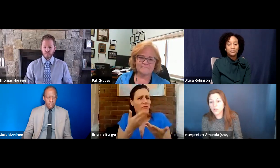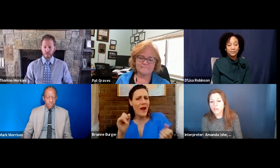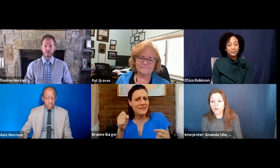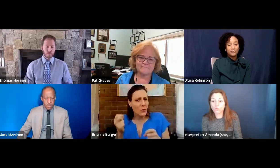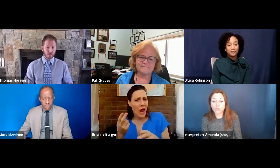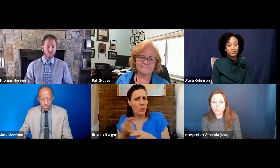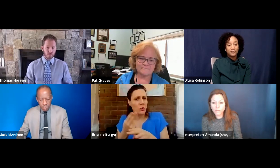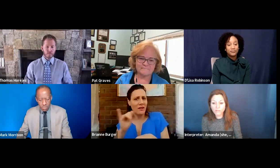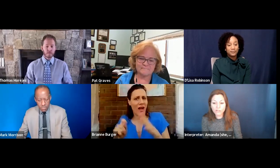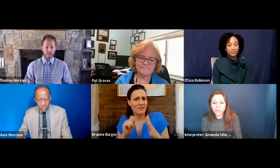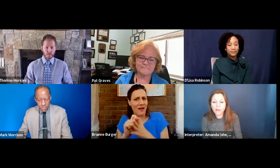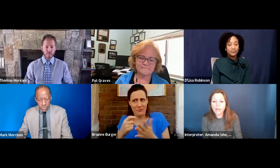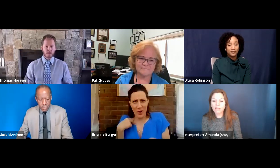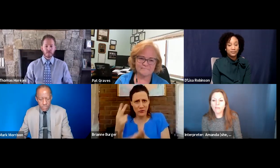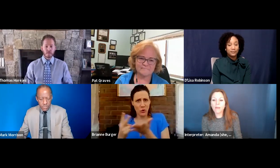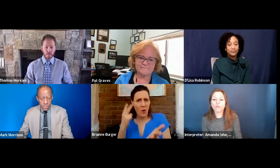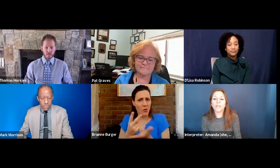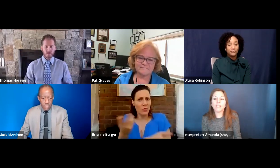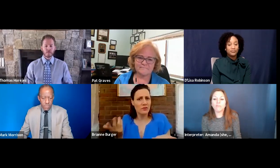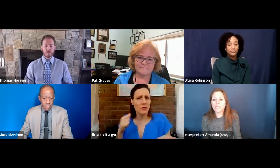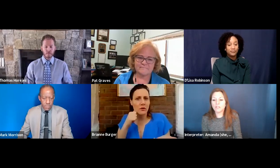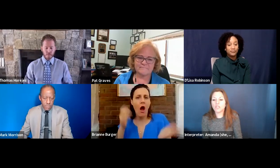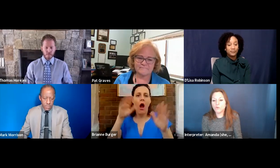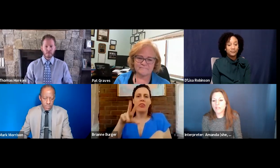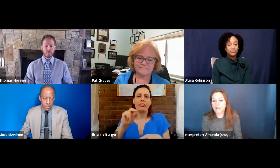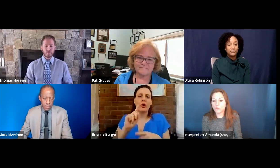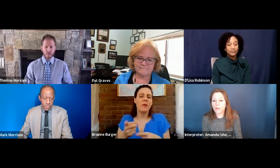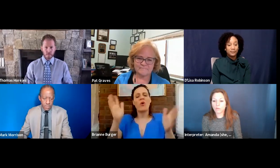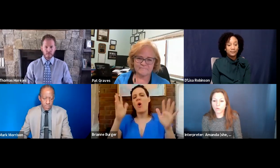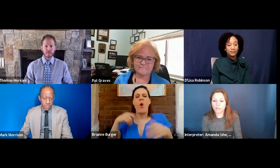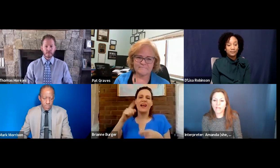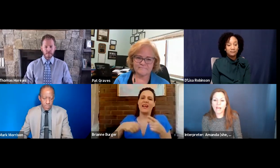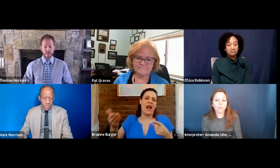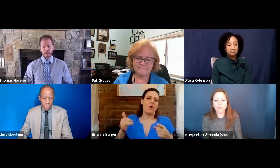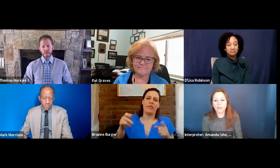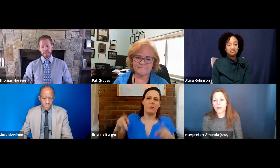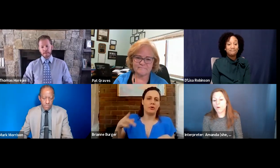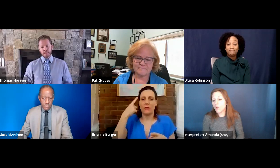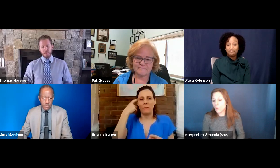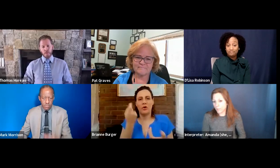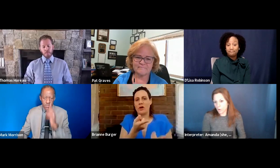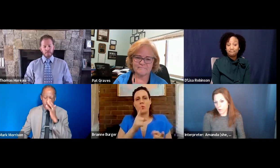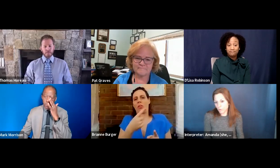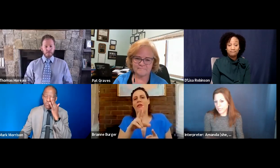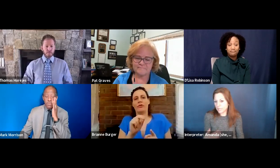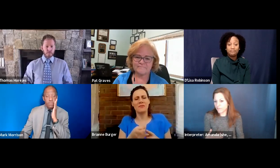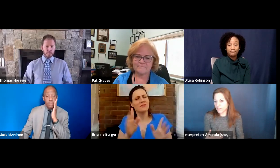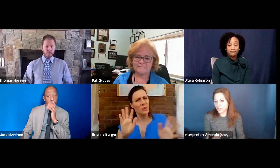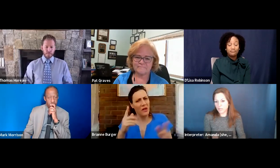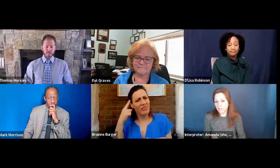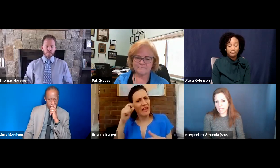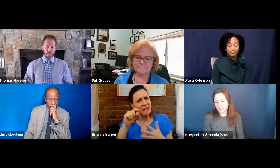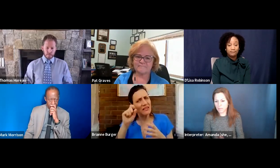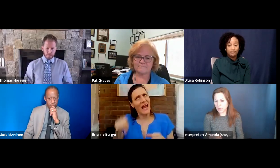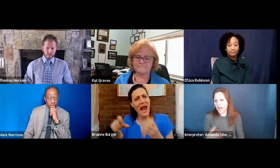coworkers, their own supervisor. Think about creative ways to use that 2 hours worth of time. Don't think about, well, I only need them for this